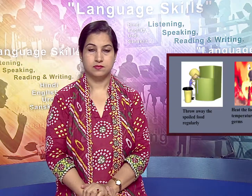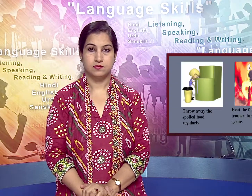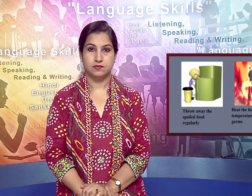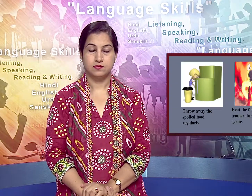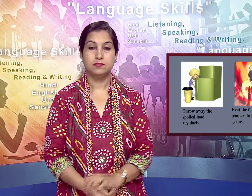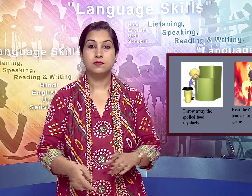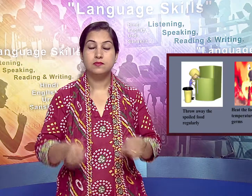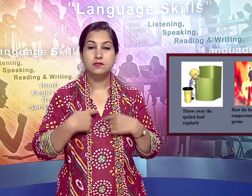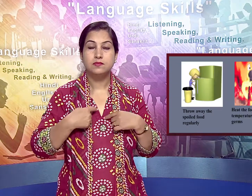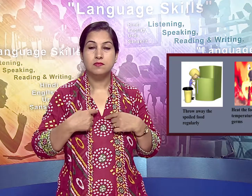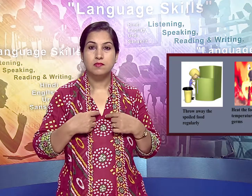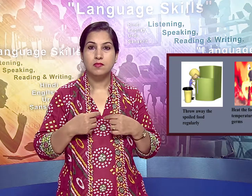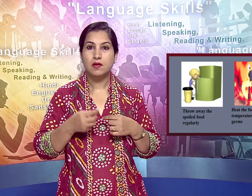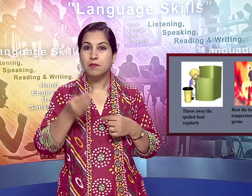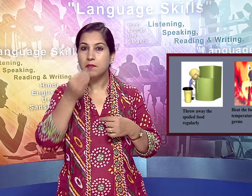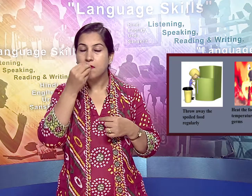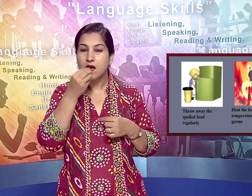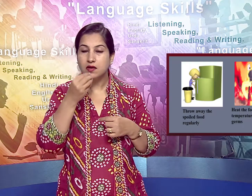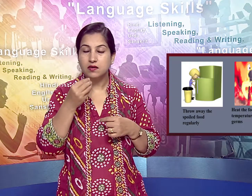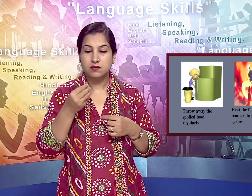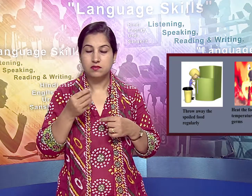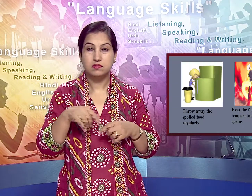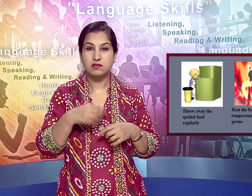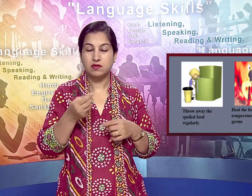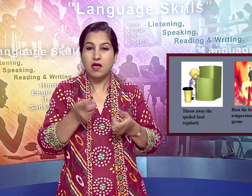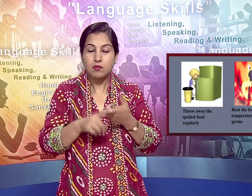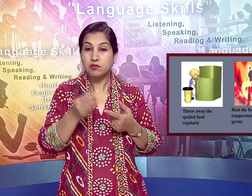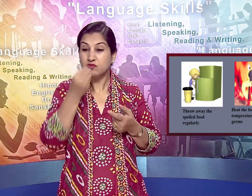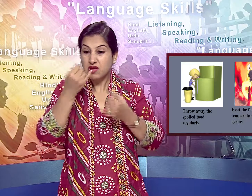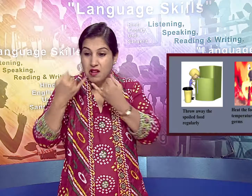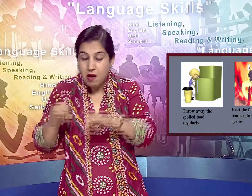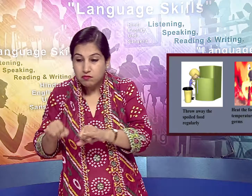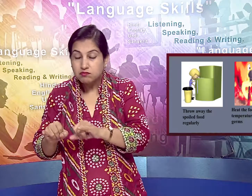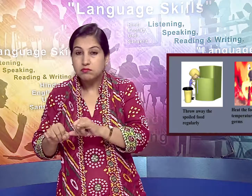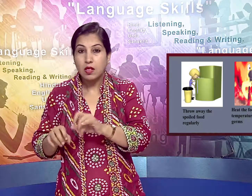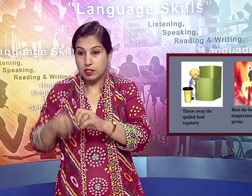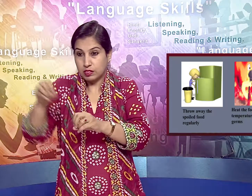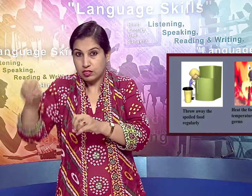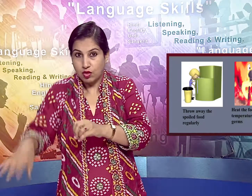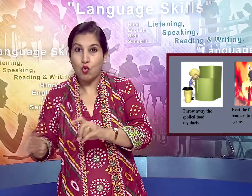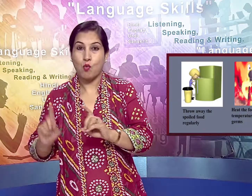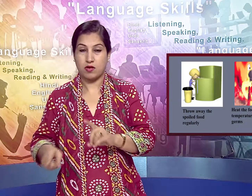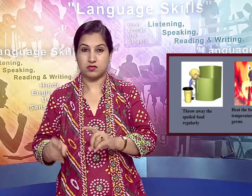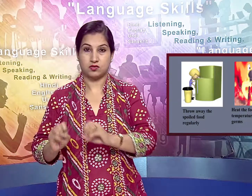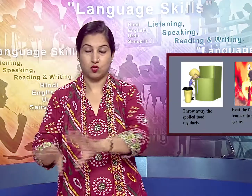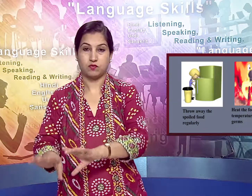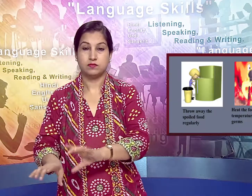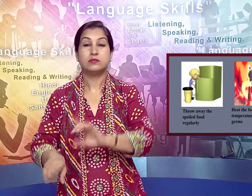We should throw away the spoiled food regularly. Eat the food at high temperature to